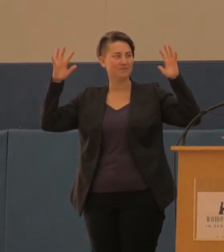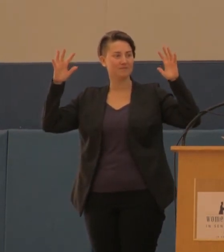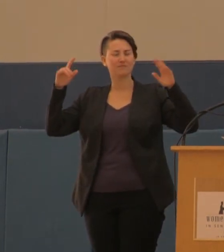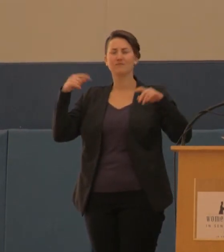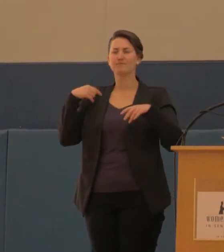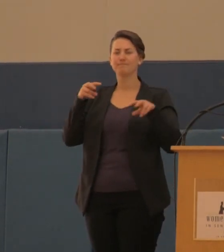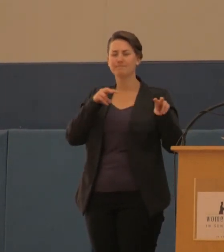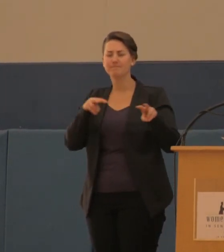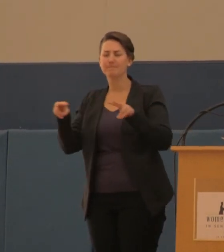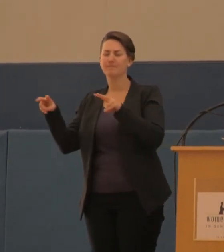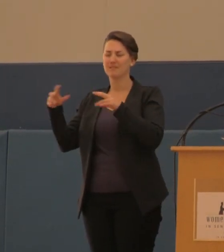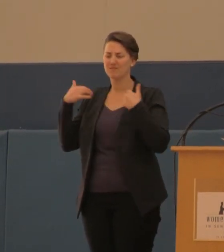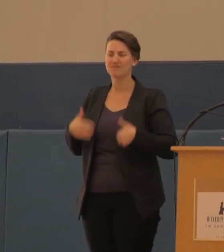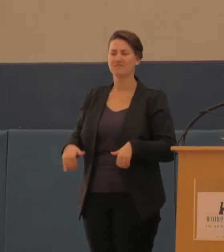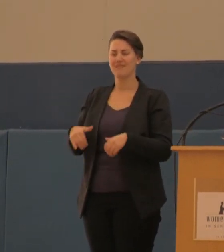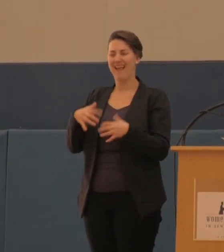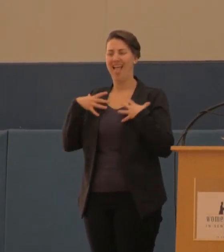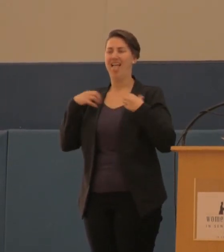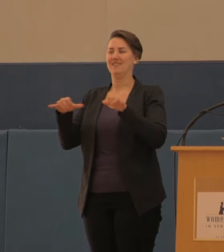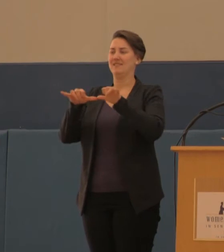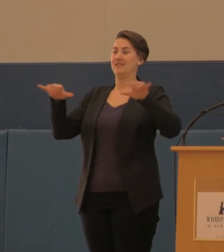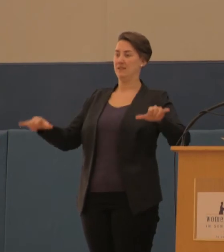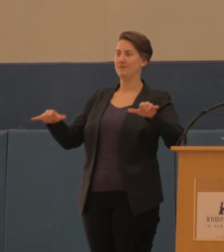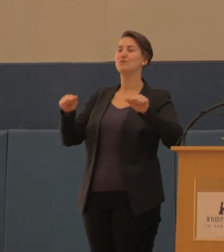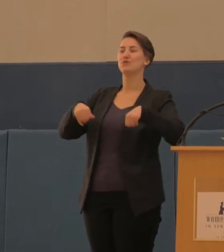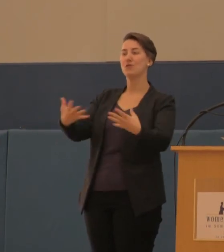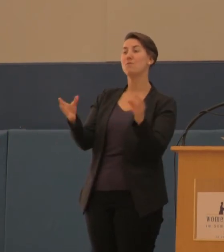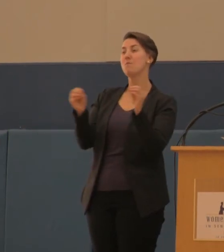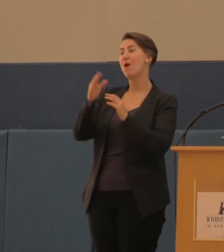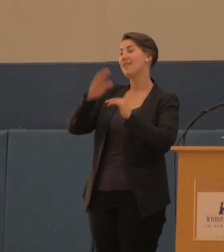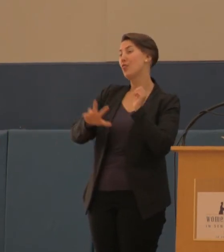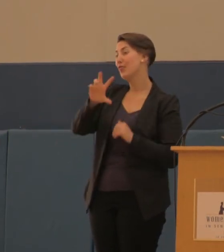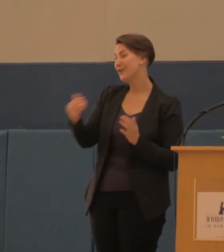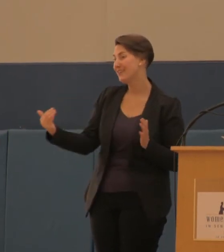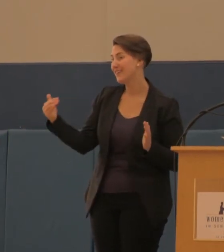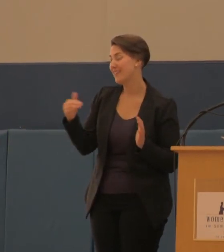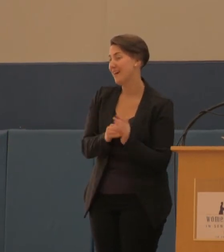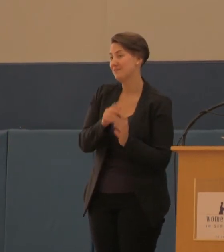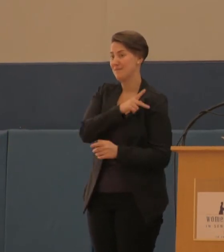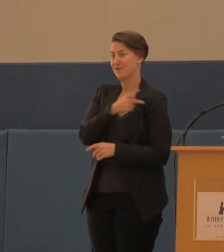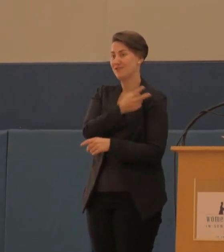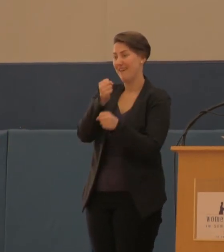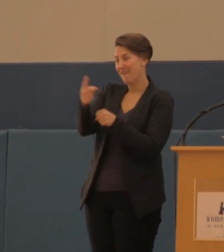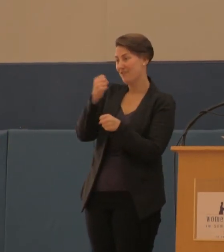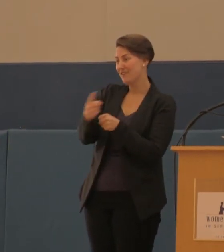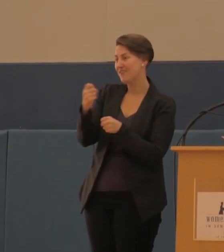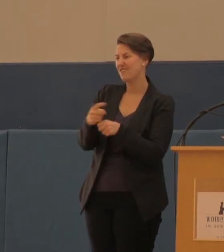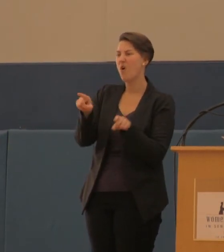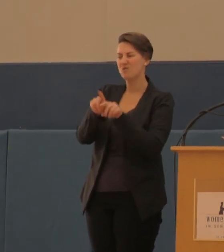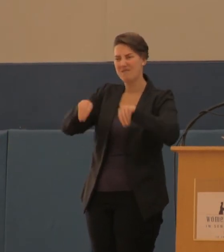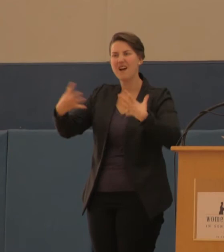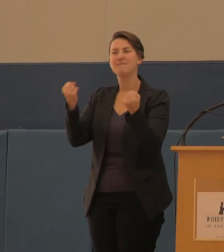Overseeing a robust health system which serves more than 30,000 patients annually, multiple education and